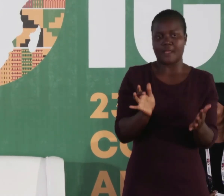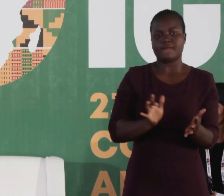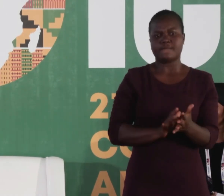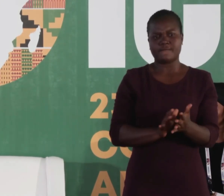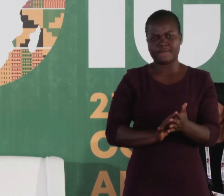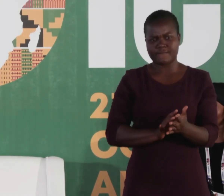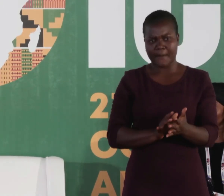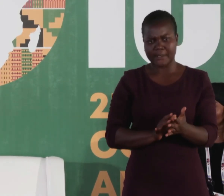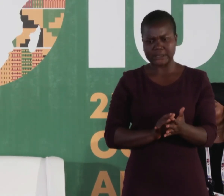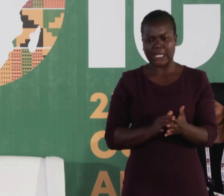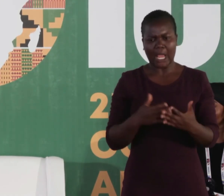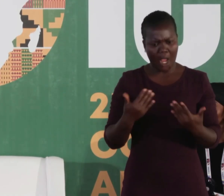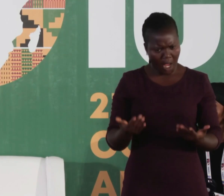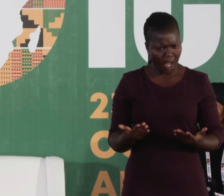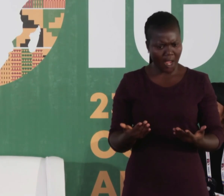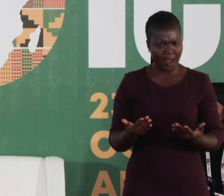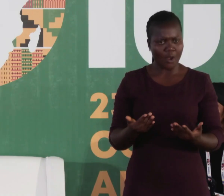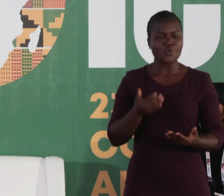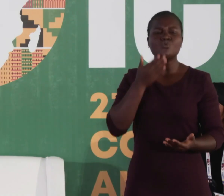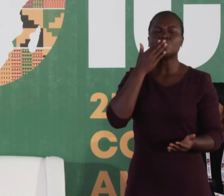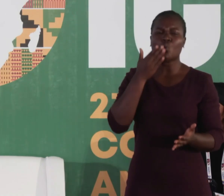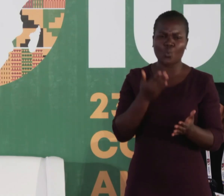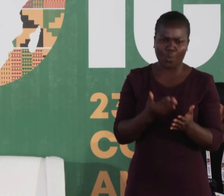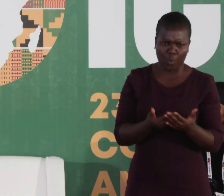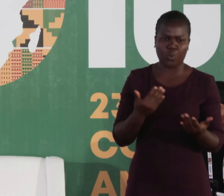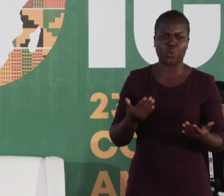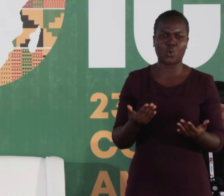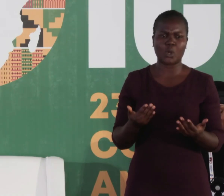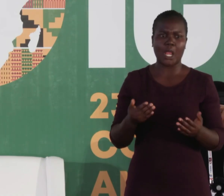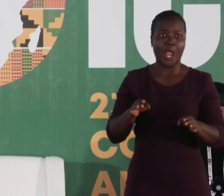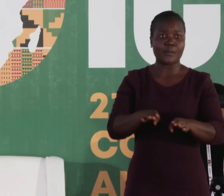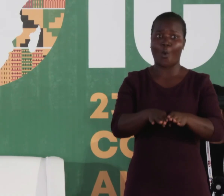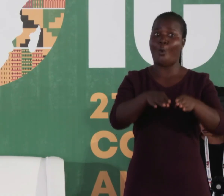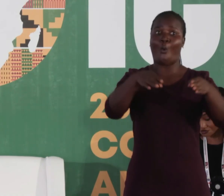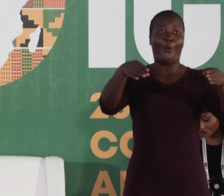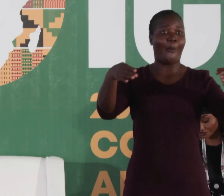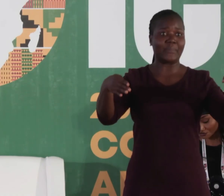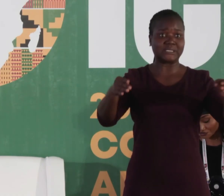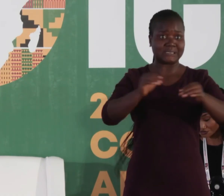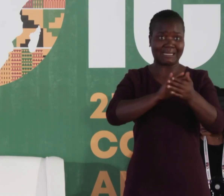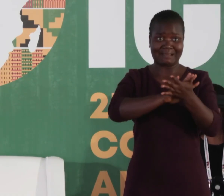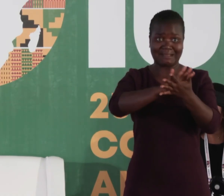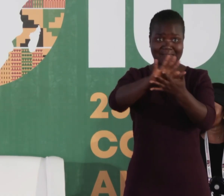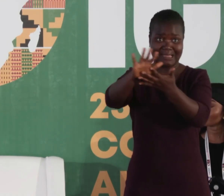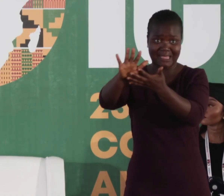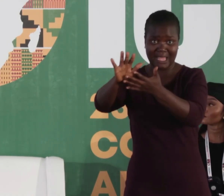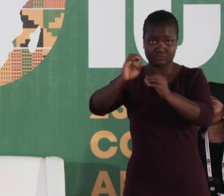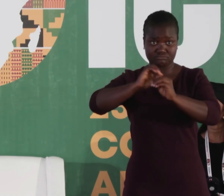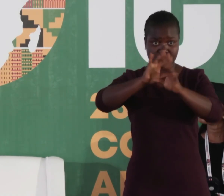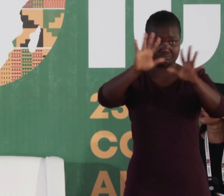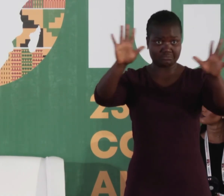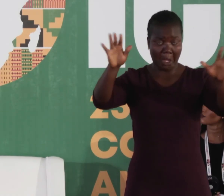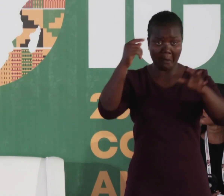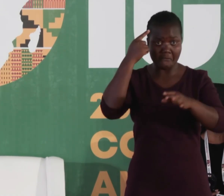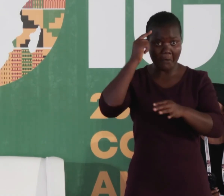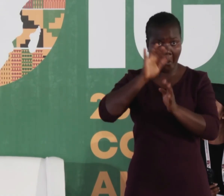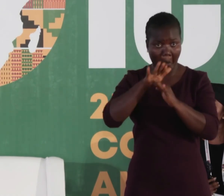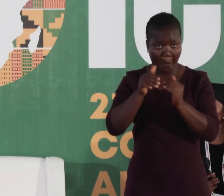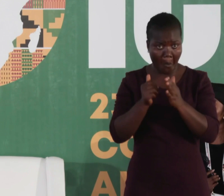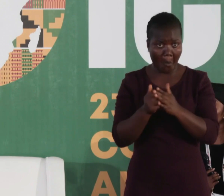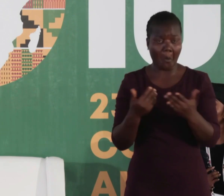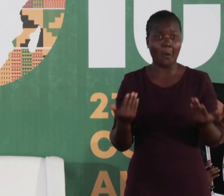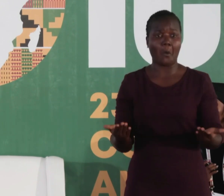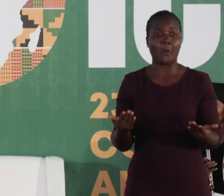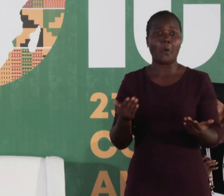very convenient for female sex workers, and it promoted continued refill at the